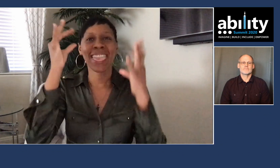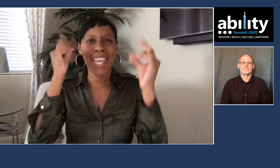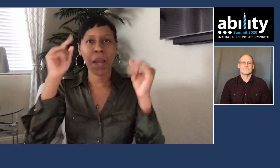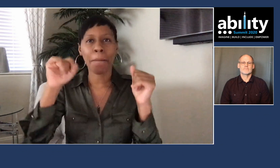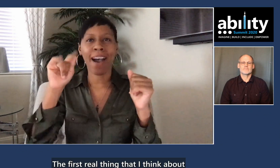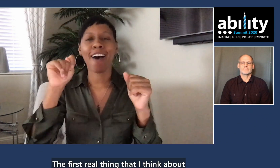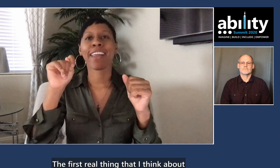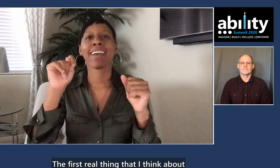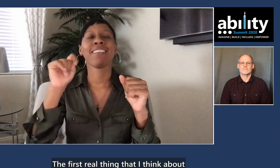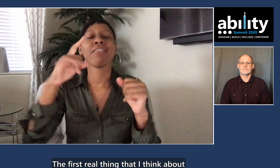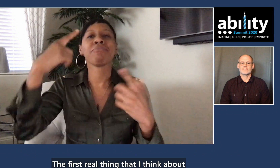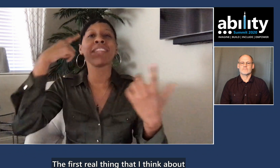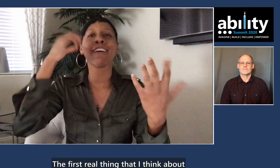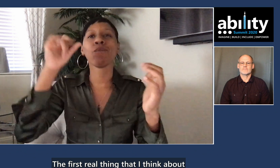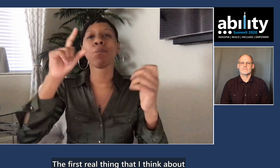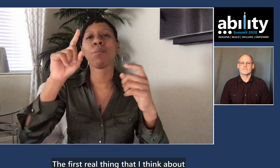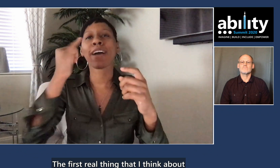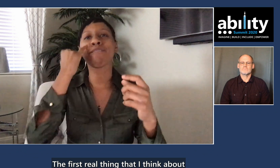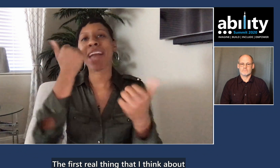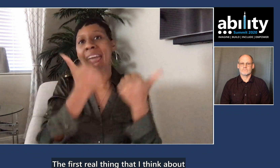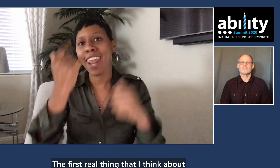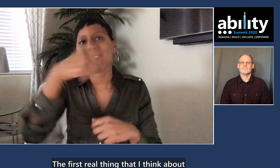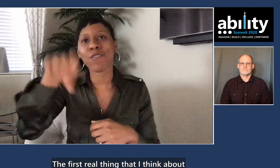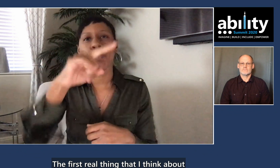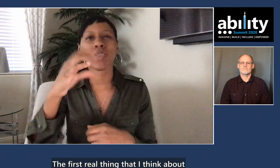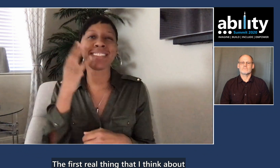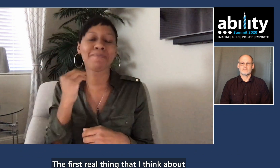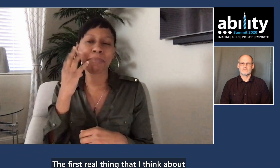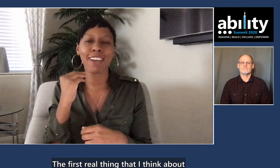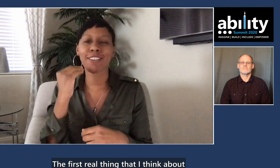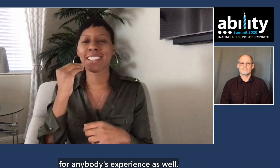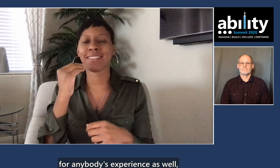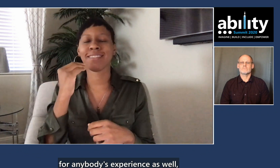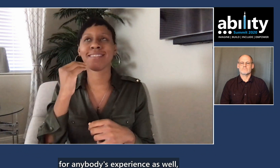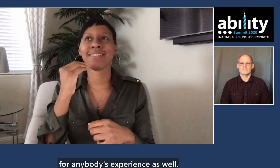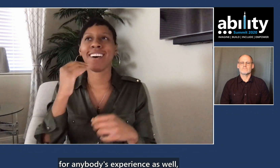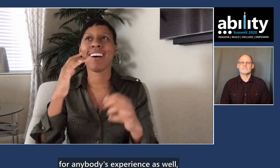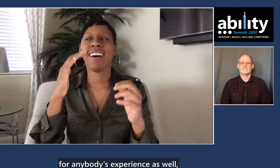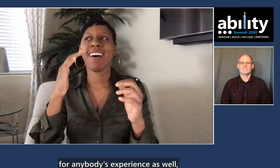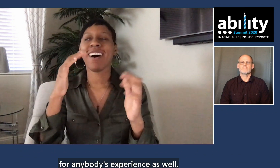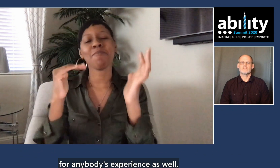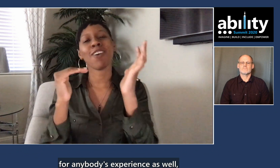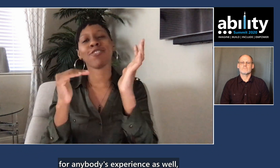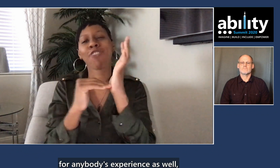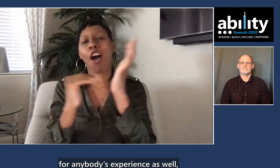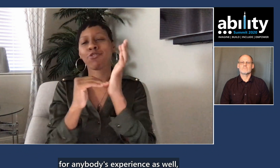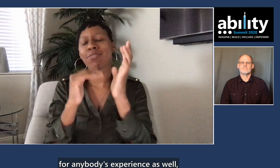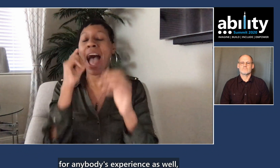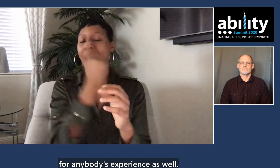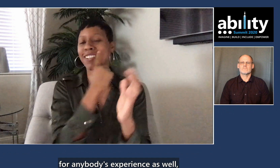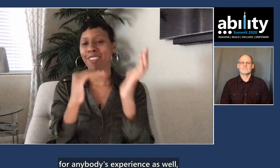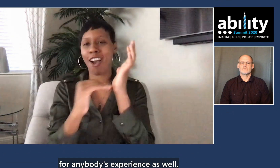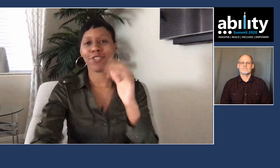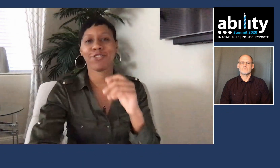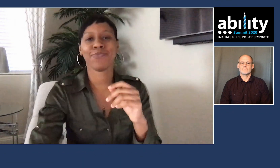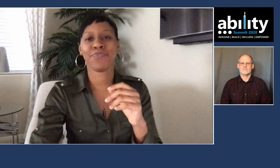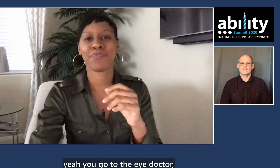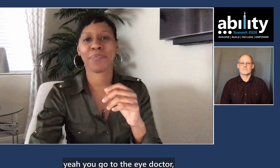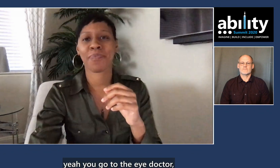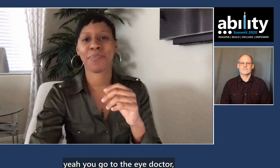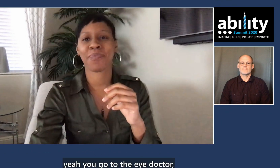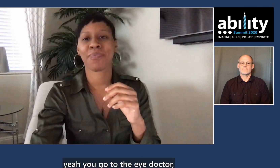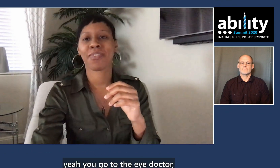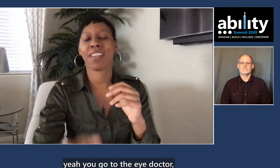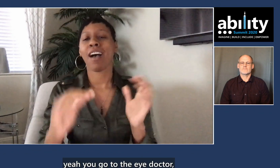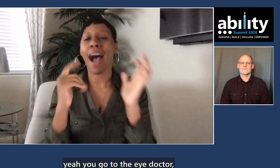The first real thing that I think about, for anybody's experience as well, you go to the